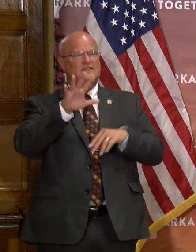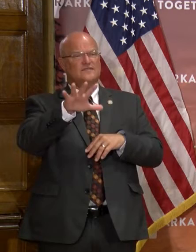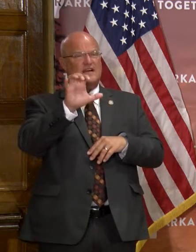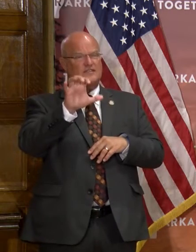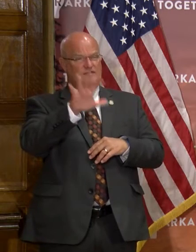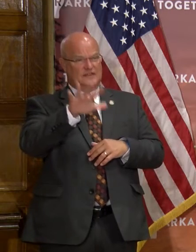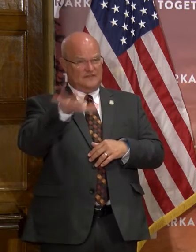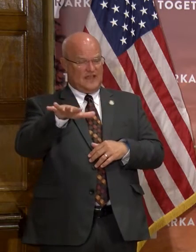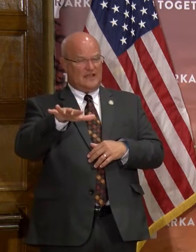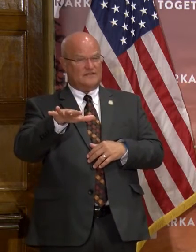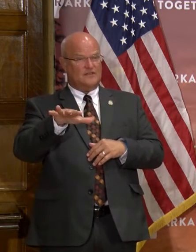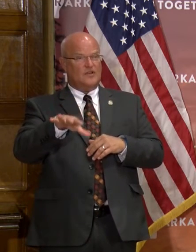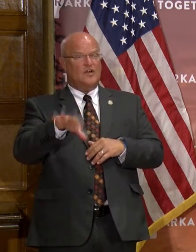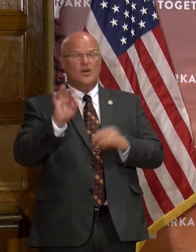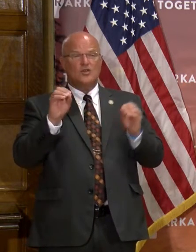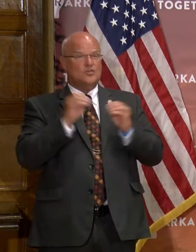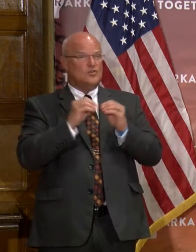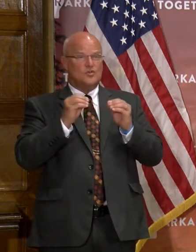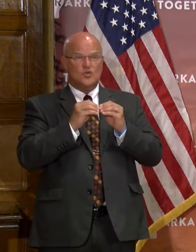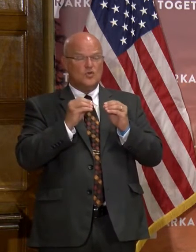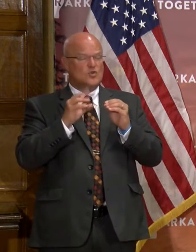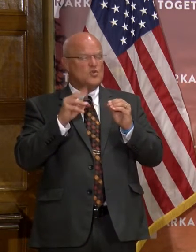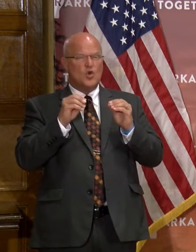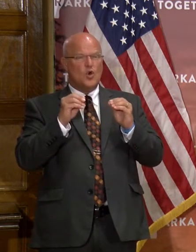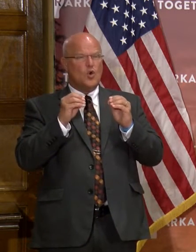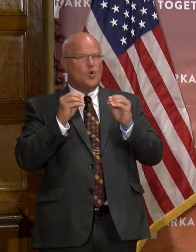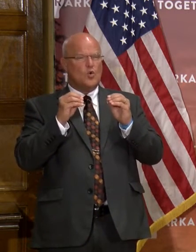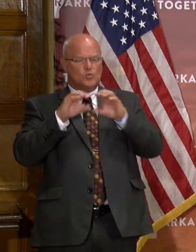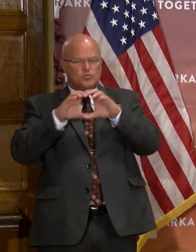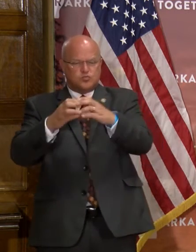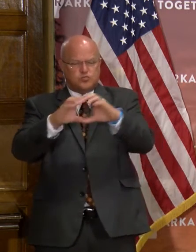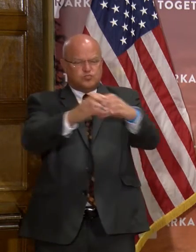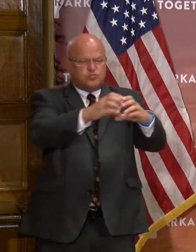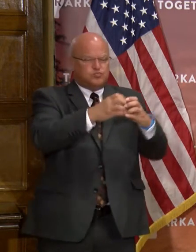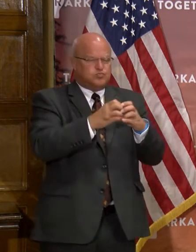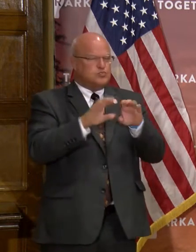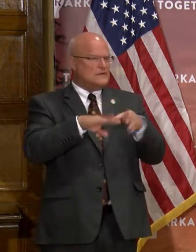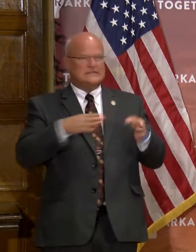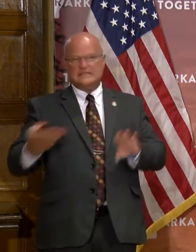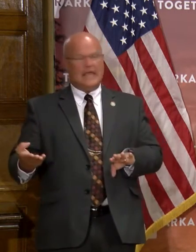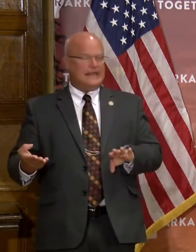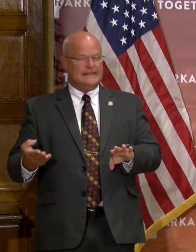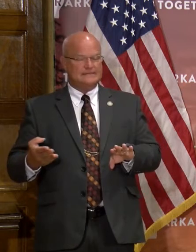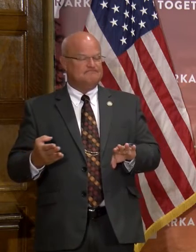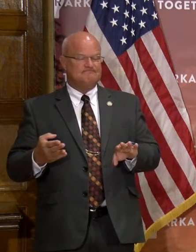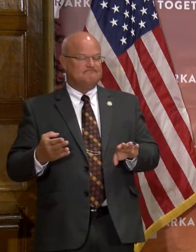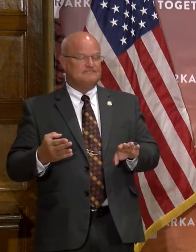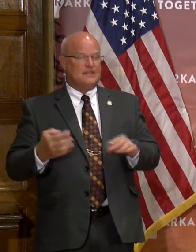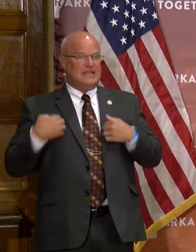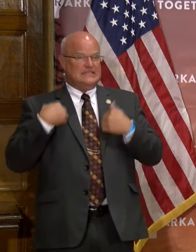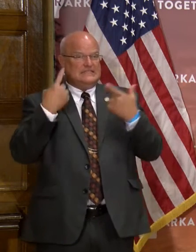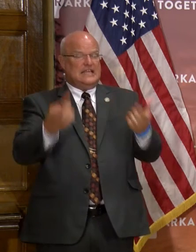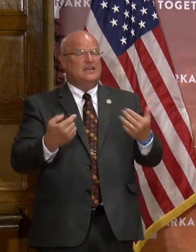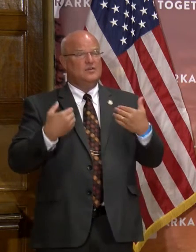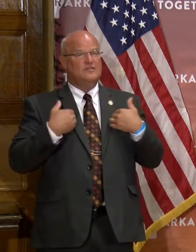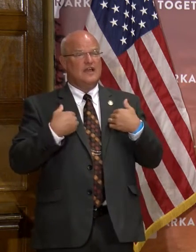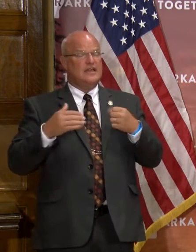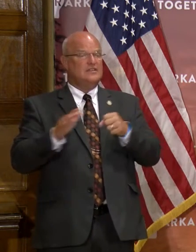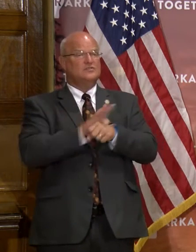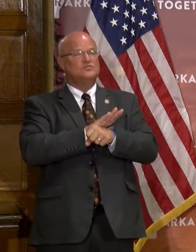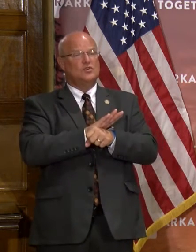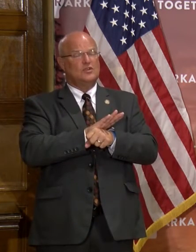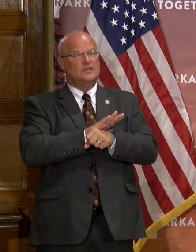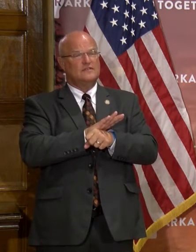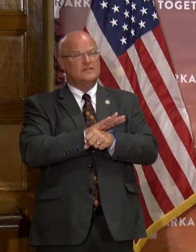555. We found no focal clusters of deaths, and to date we have a total